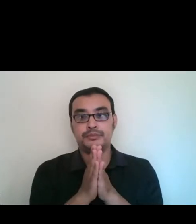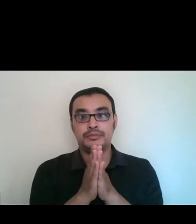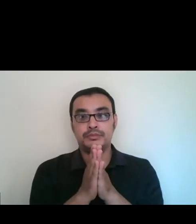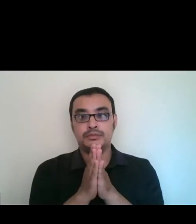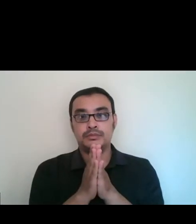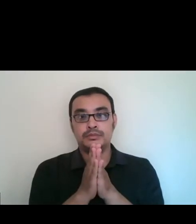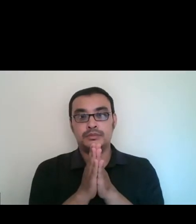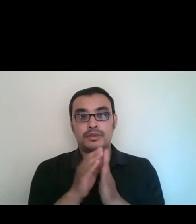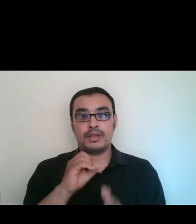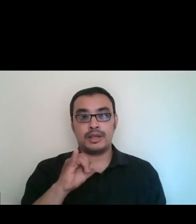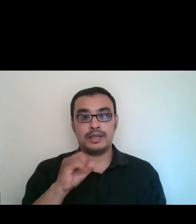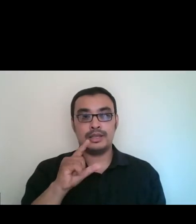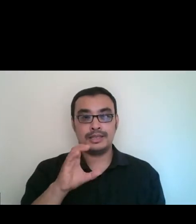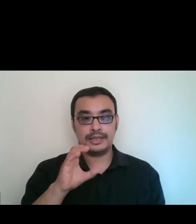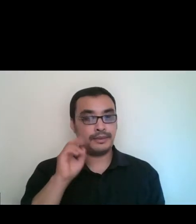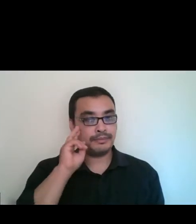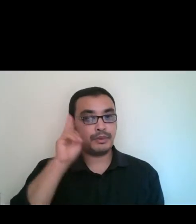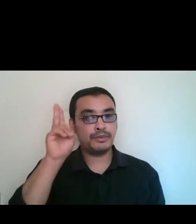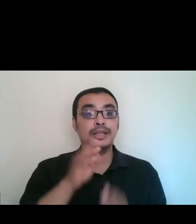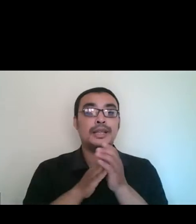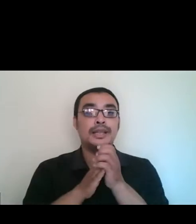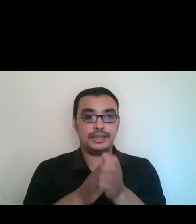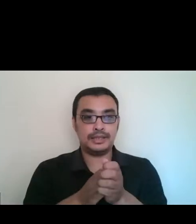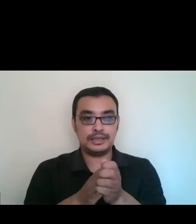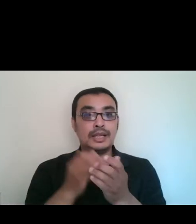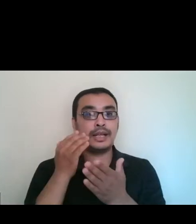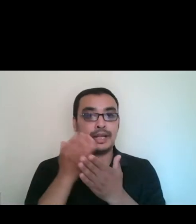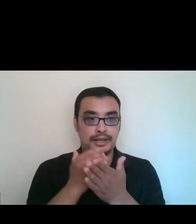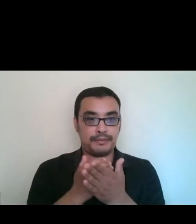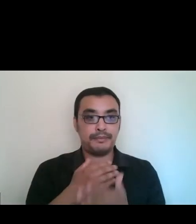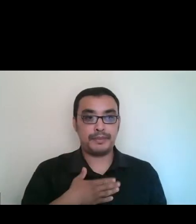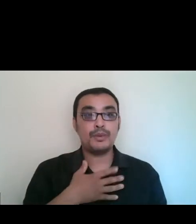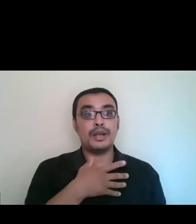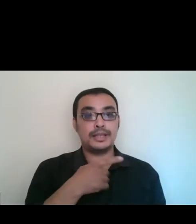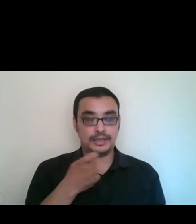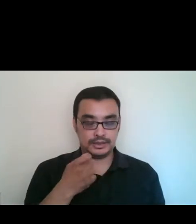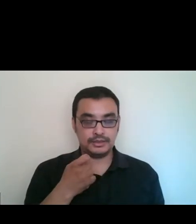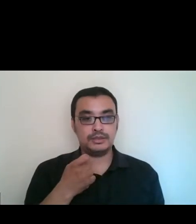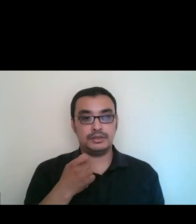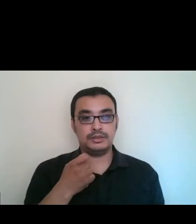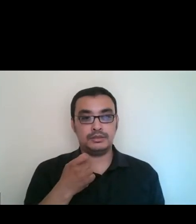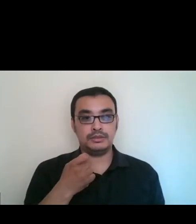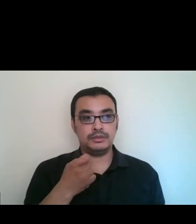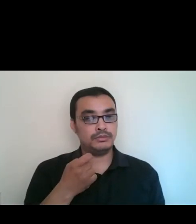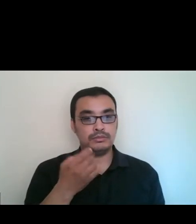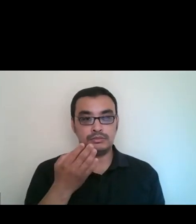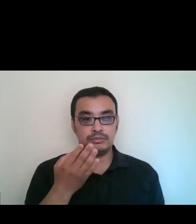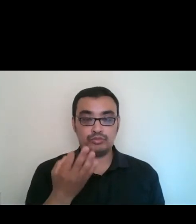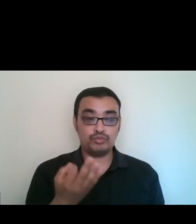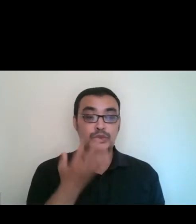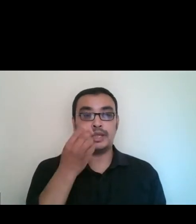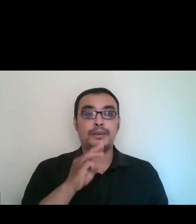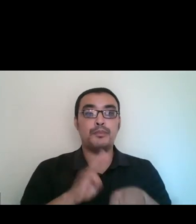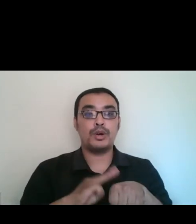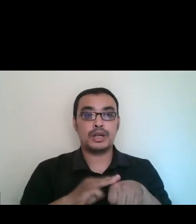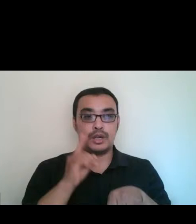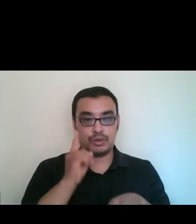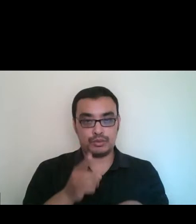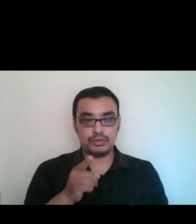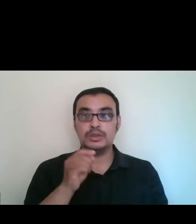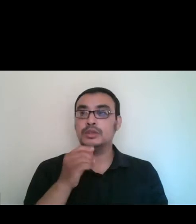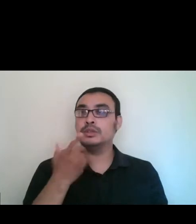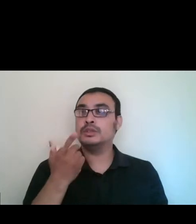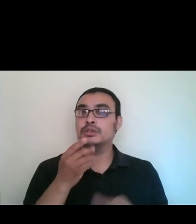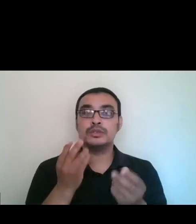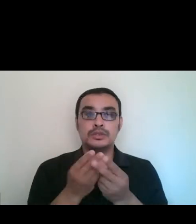ILC Future Leaders Fellowship for me is a rare opportunity given to aspiring leaders like